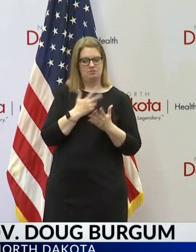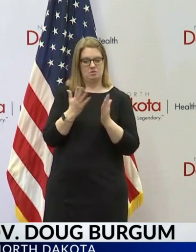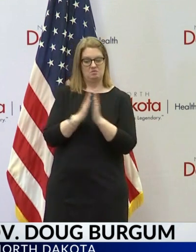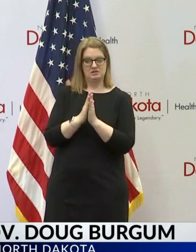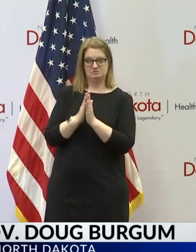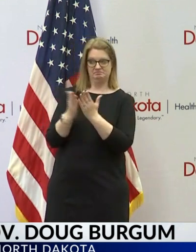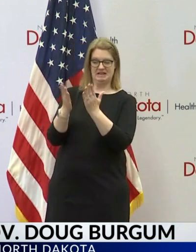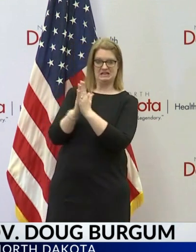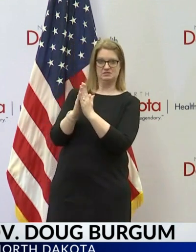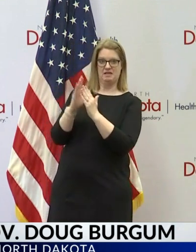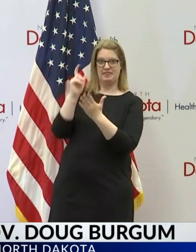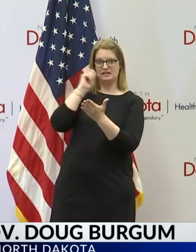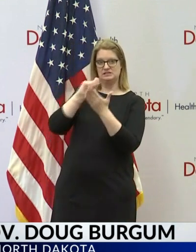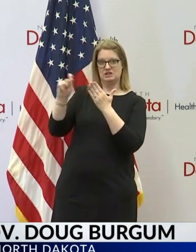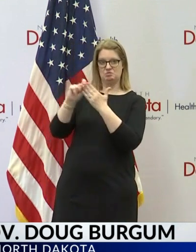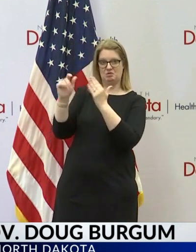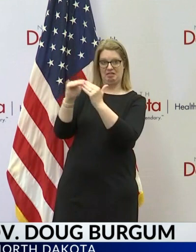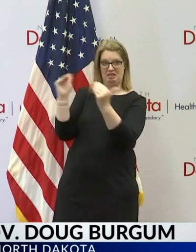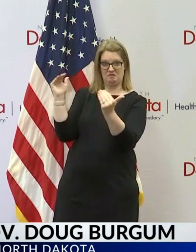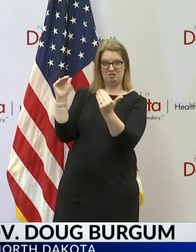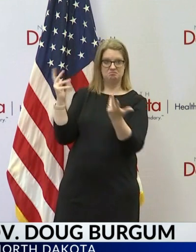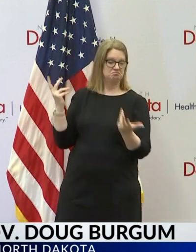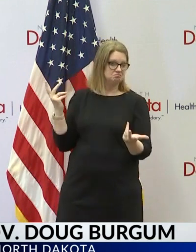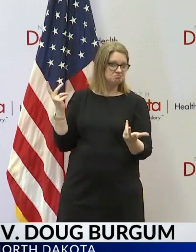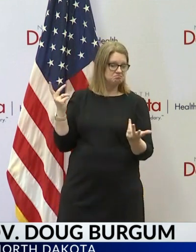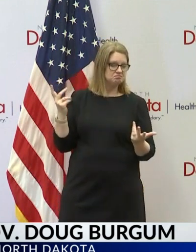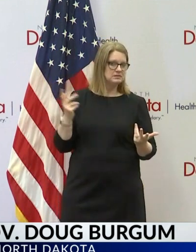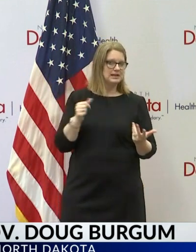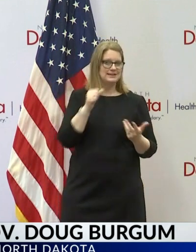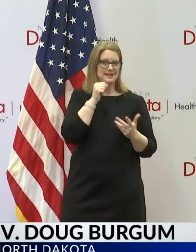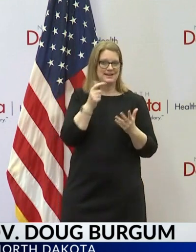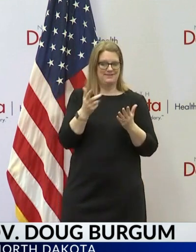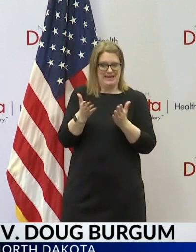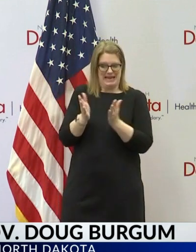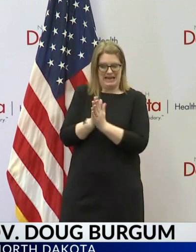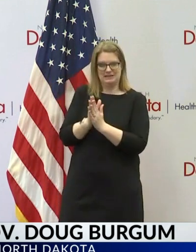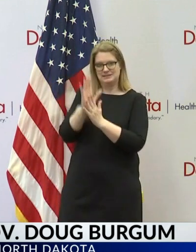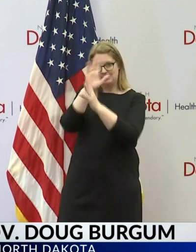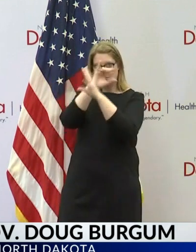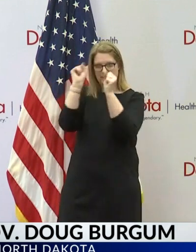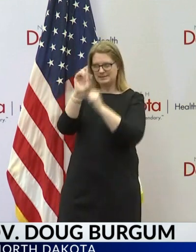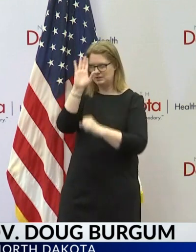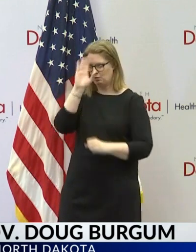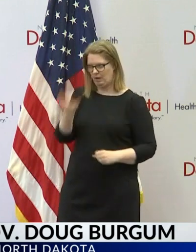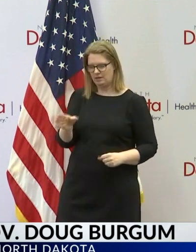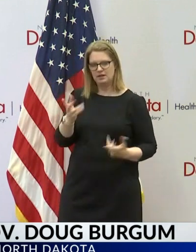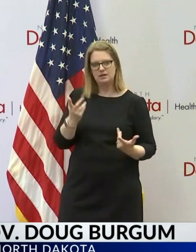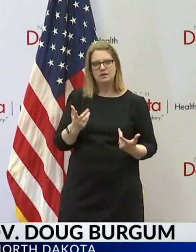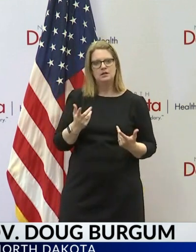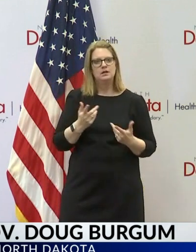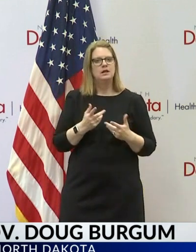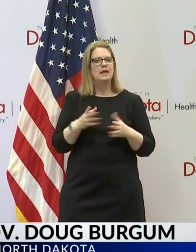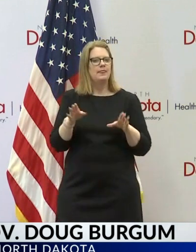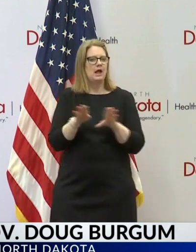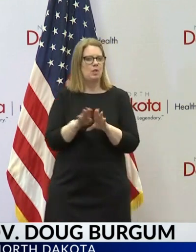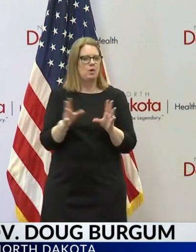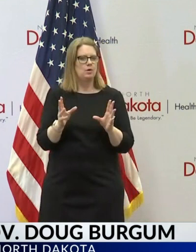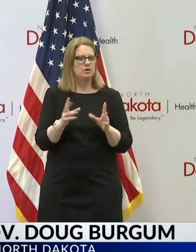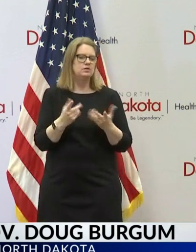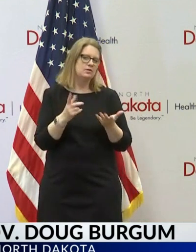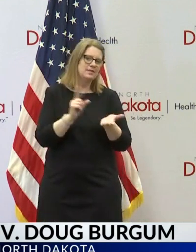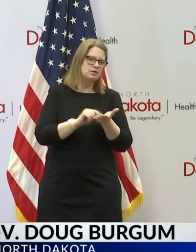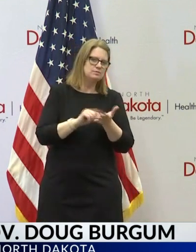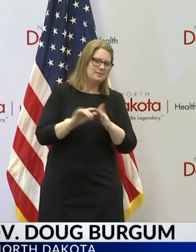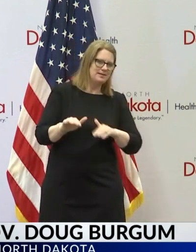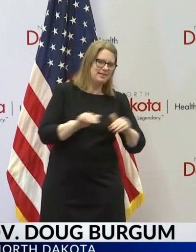level and not have to make those requests directly to the president. We did in the closed session after the press